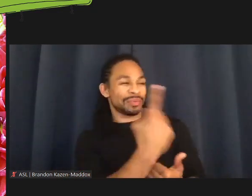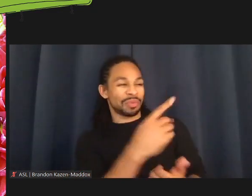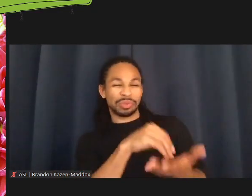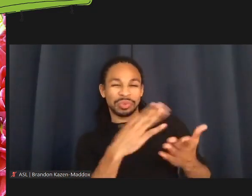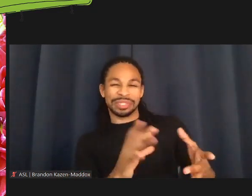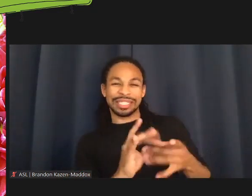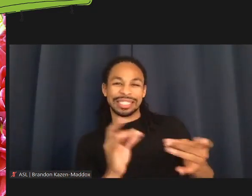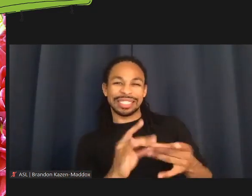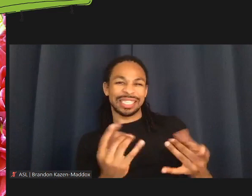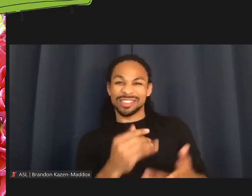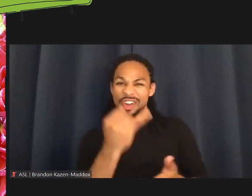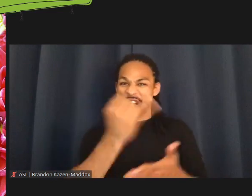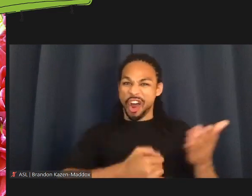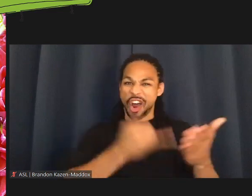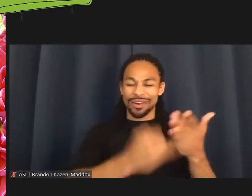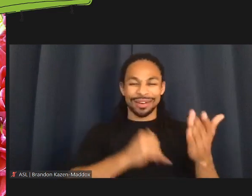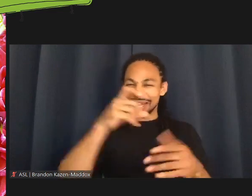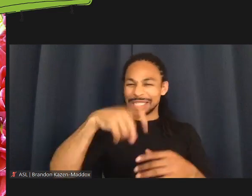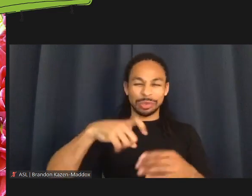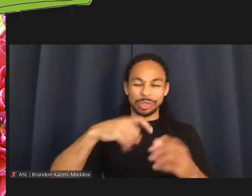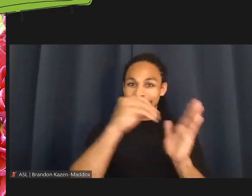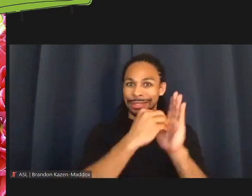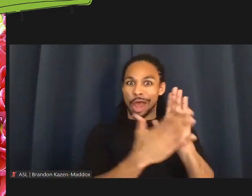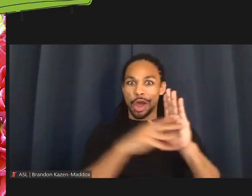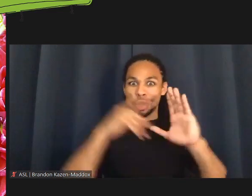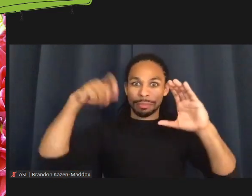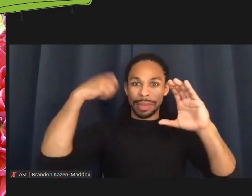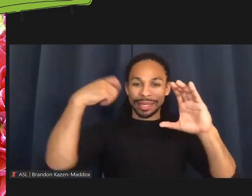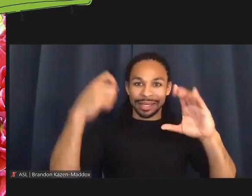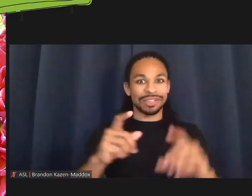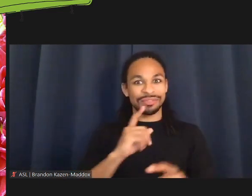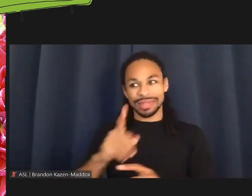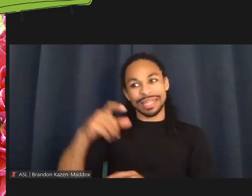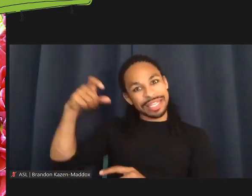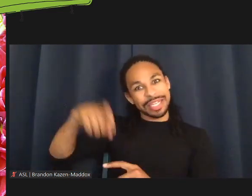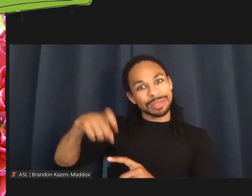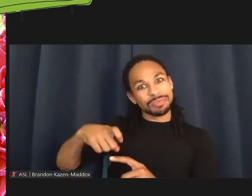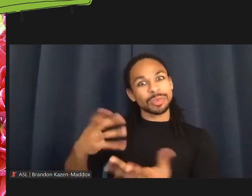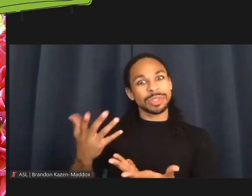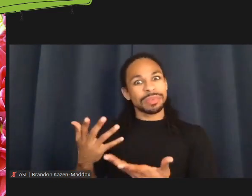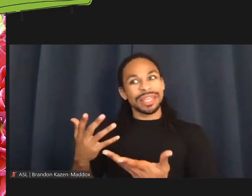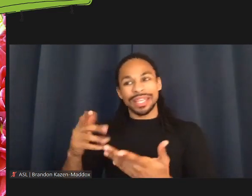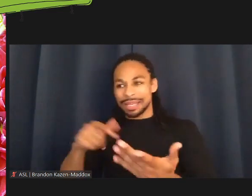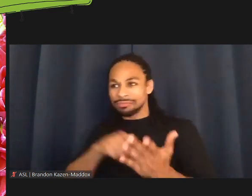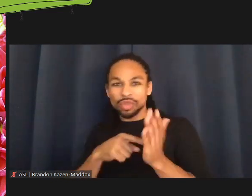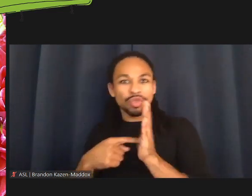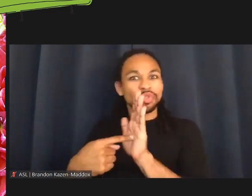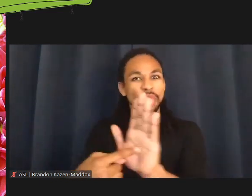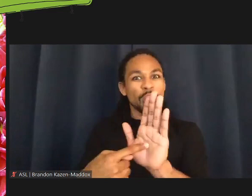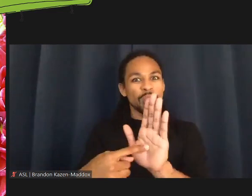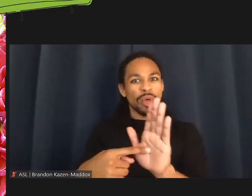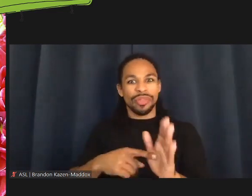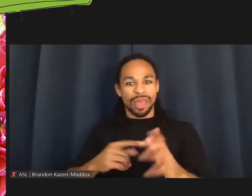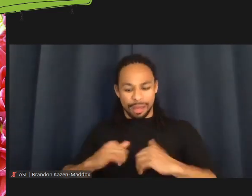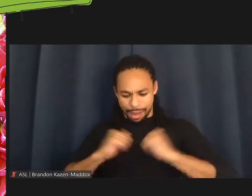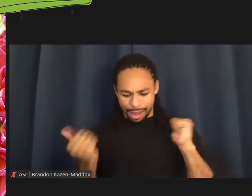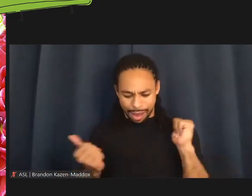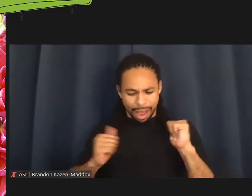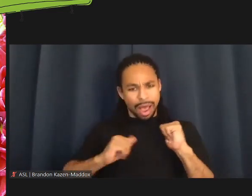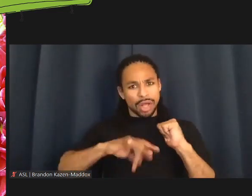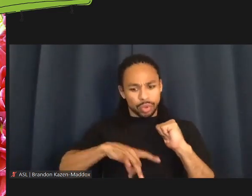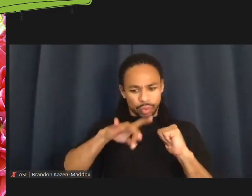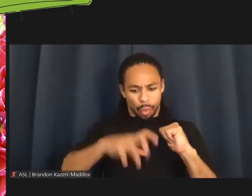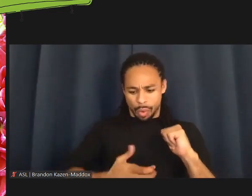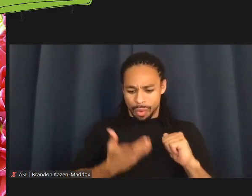us dimensions of the spirit of the self that normally lies smothered under the weight of the living. In other words,